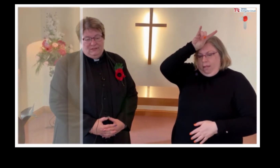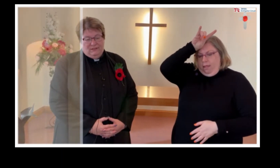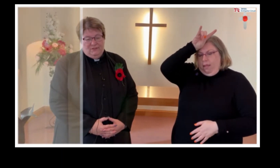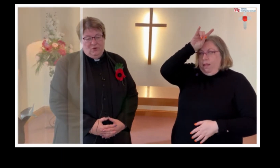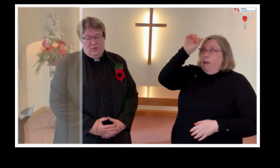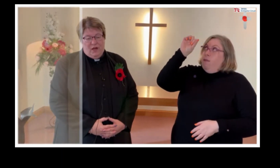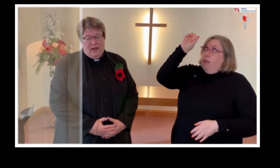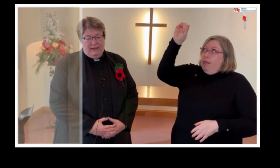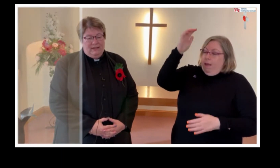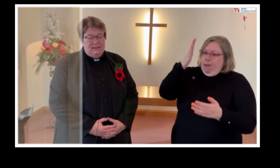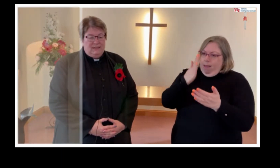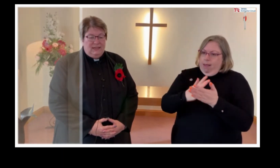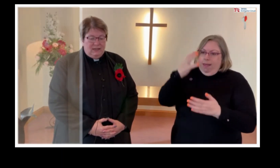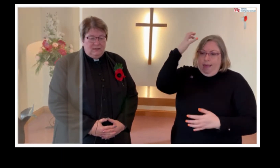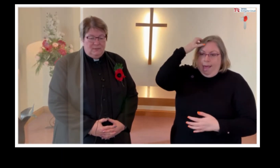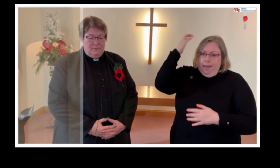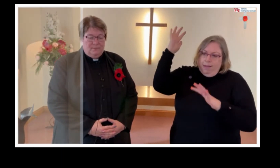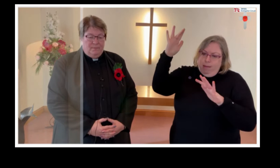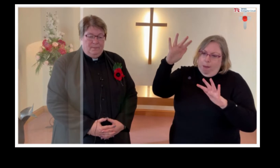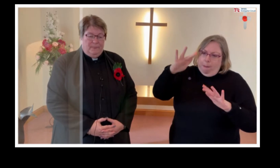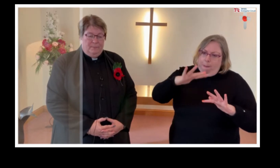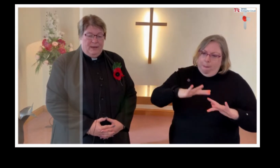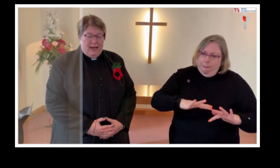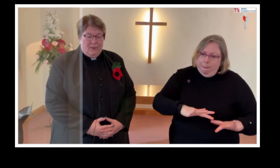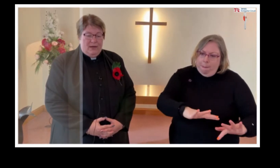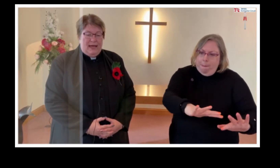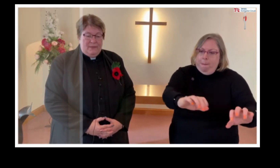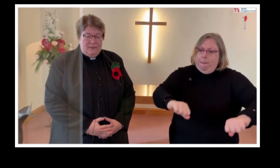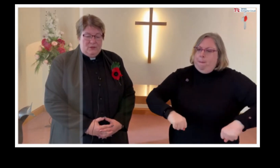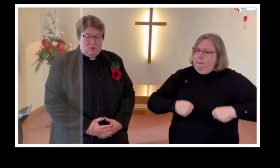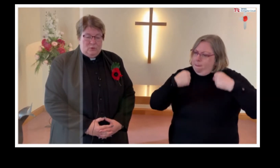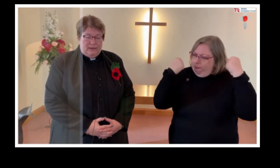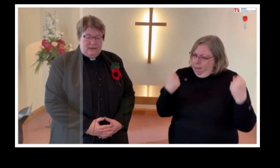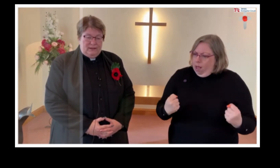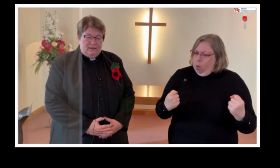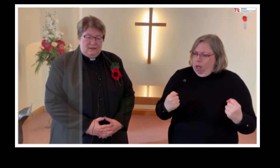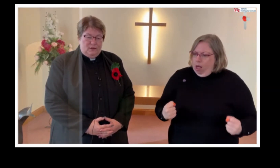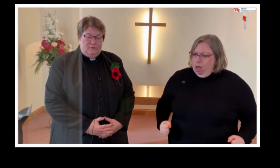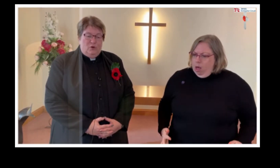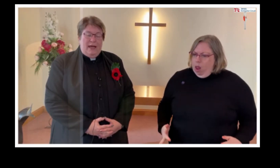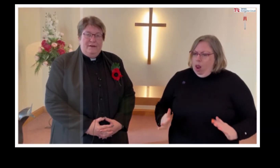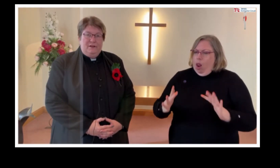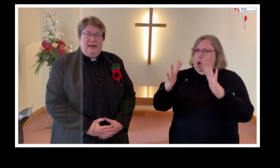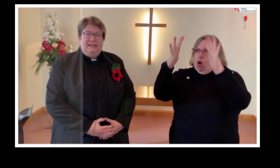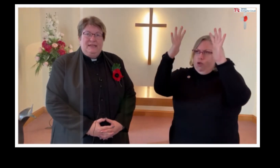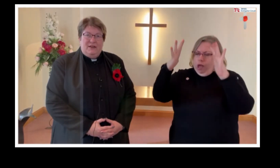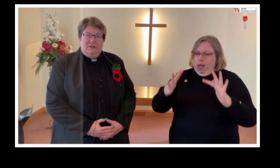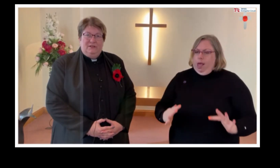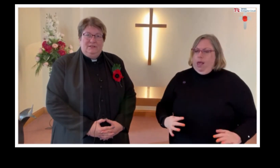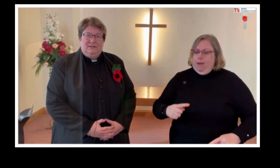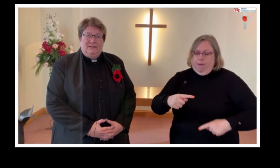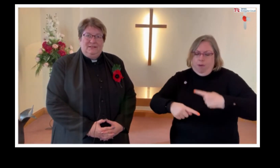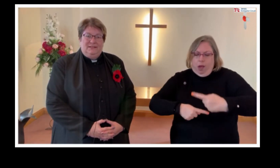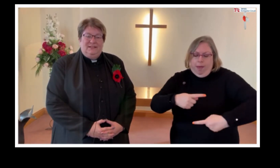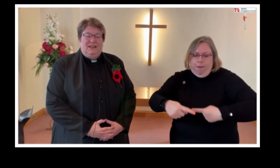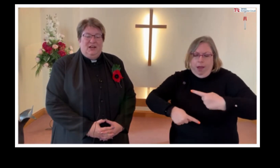evil. For thine is the kingdom, the power, and the glory, for ever and